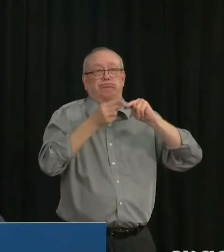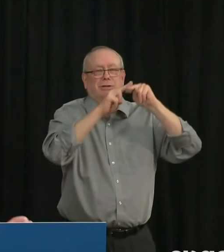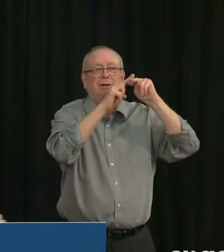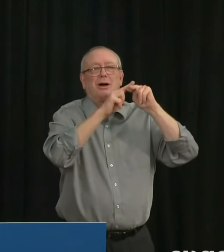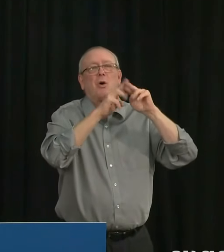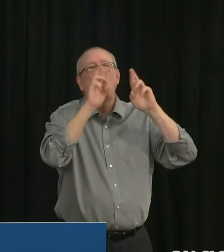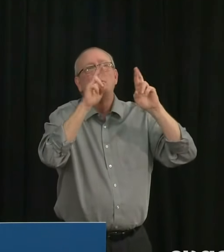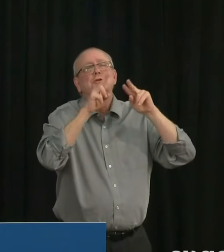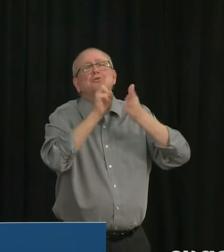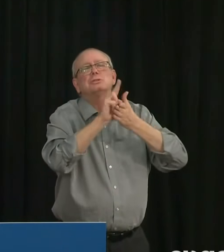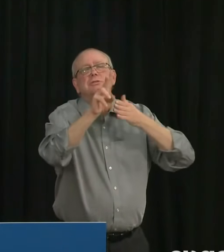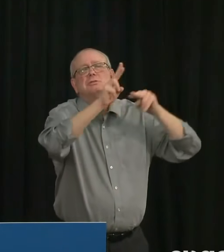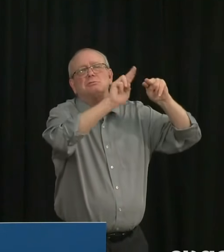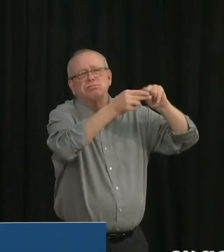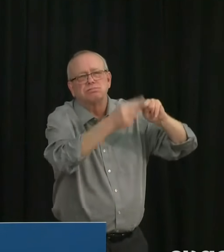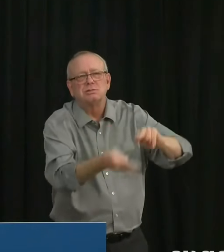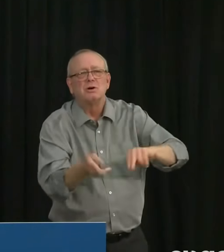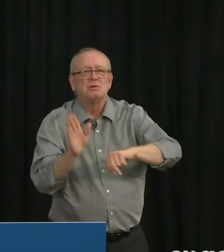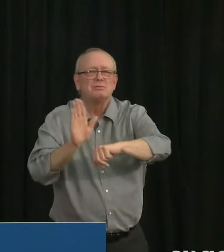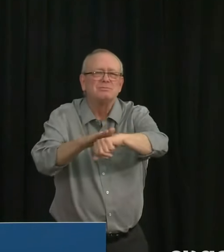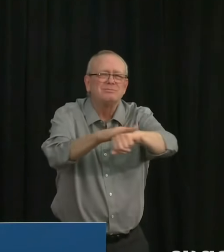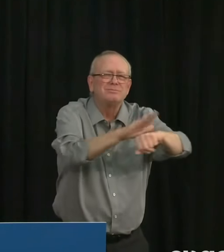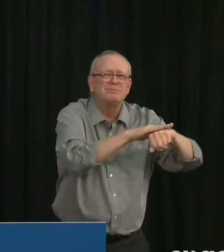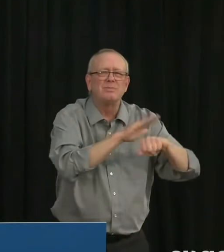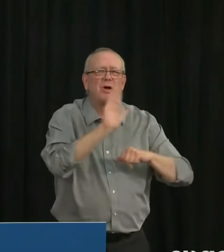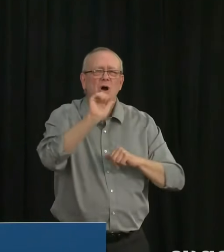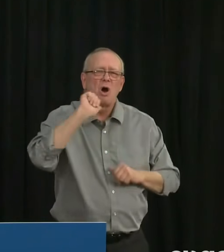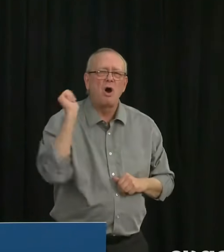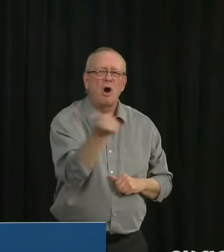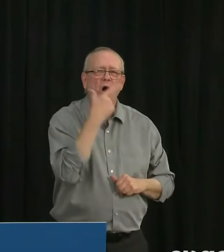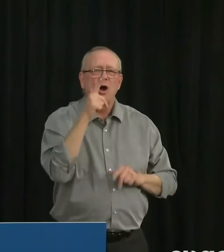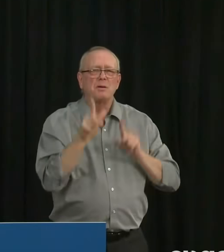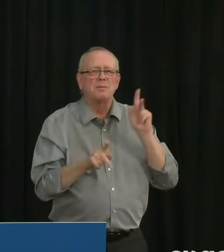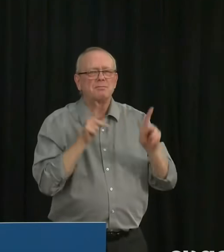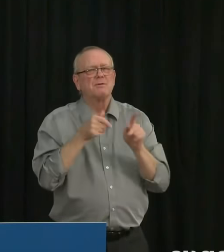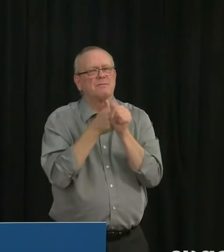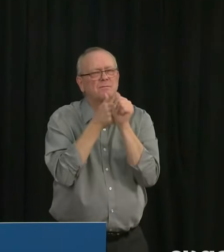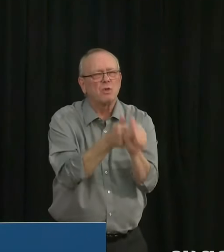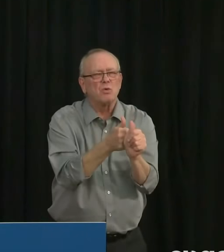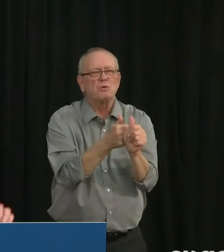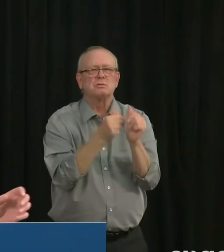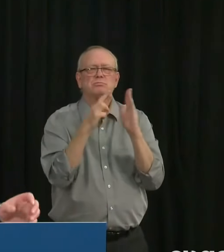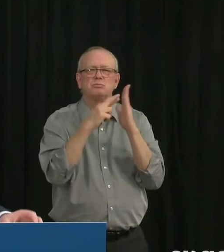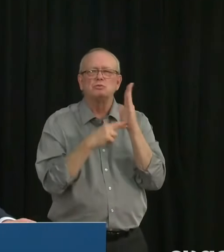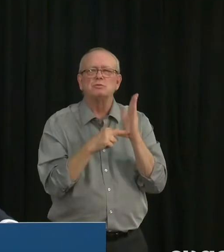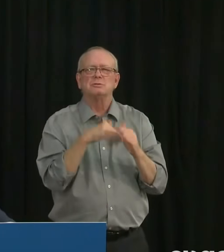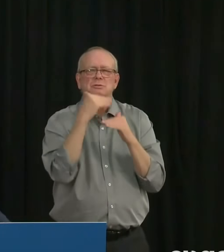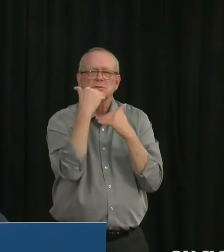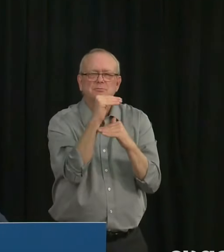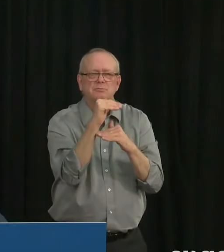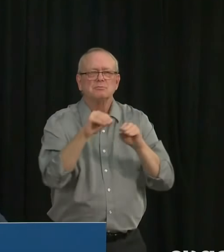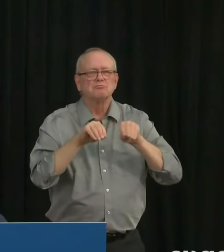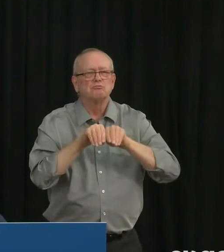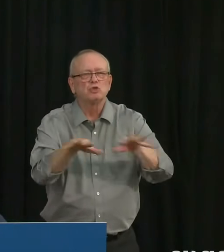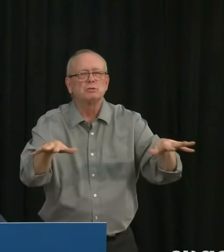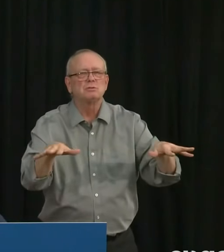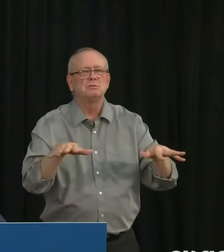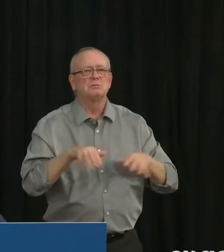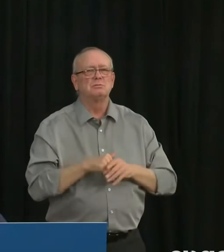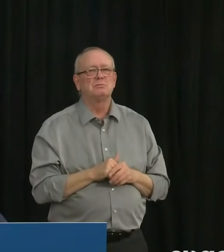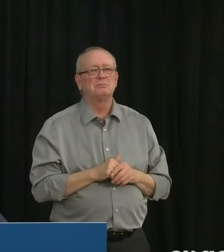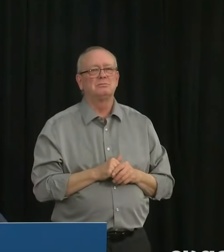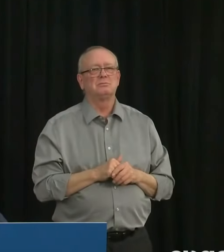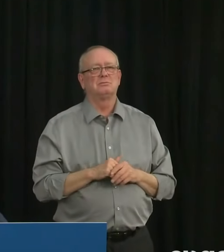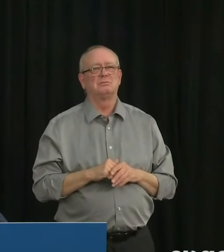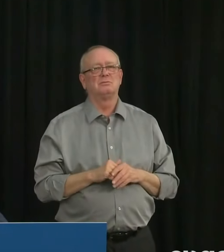to follow these rules and to limit the spread of COVID in their communities. To help make sure people are aware, we will be